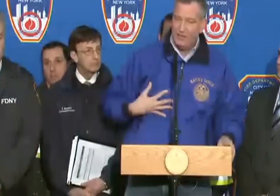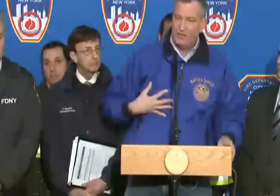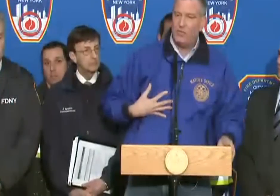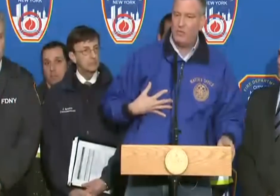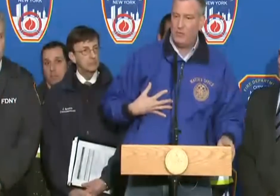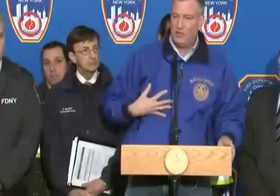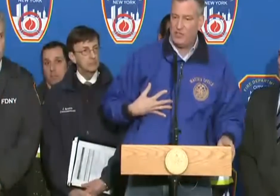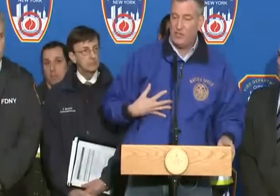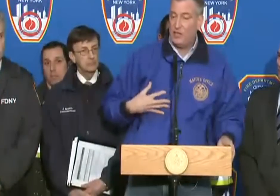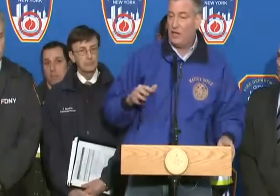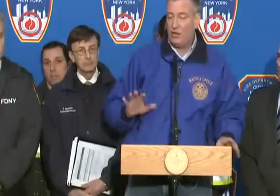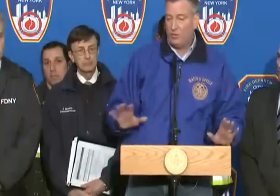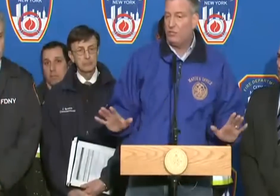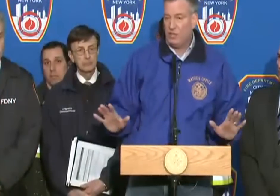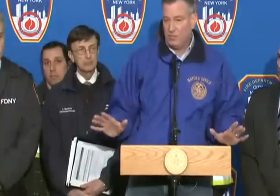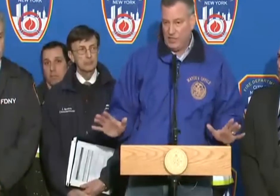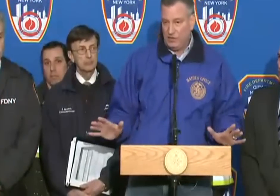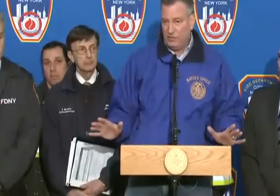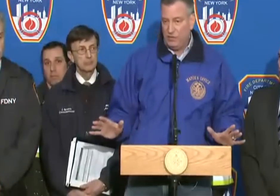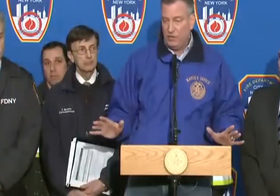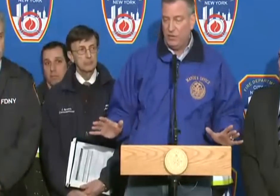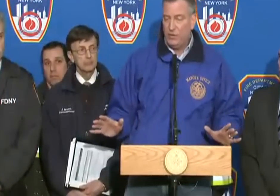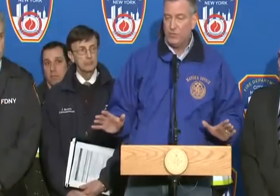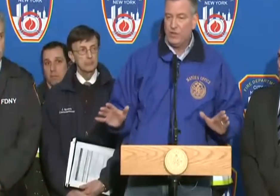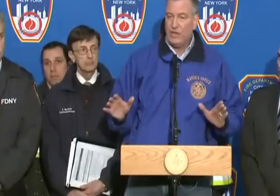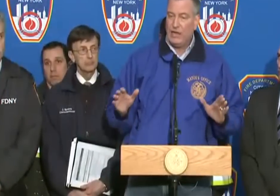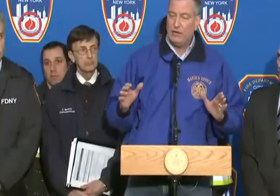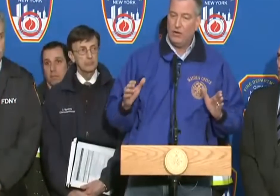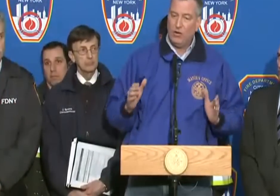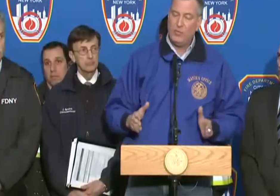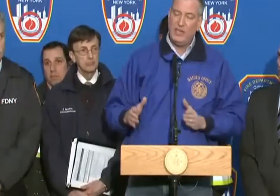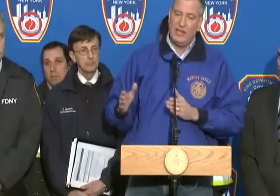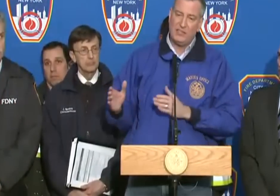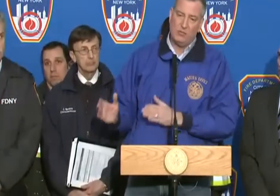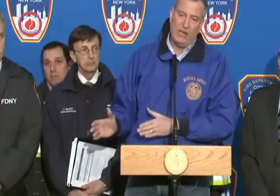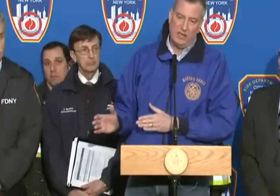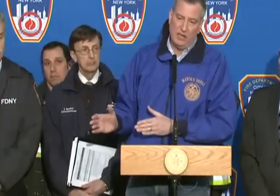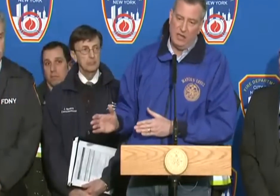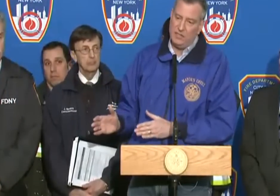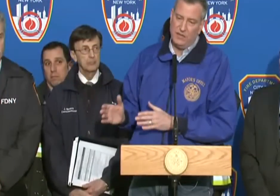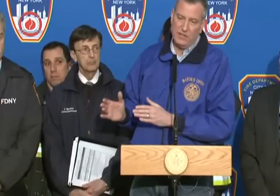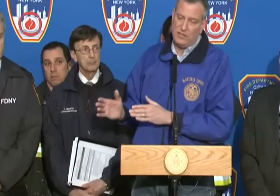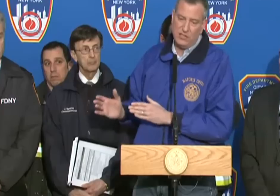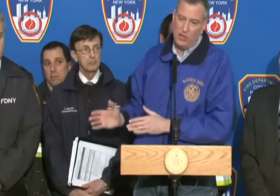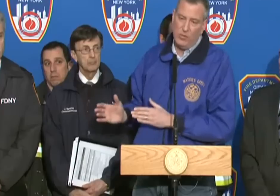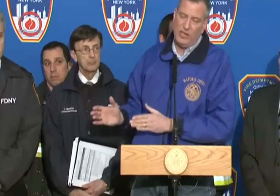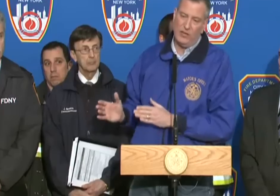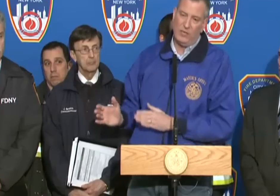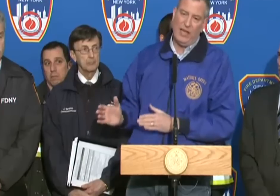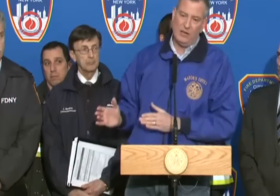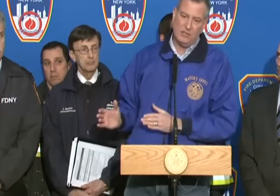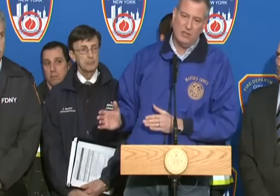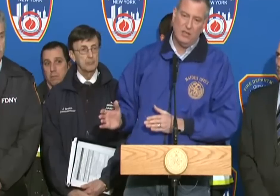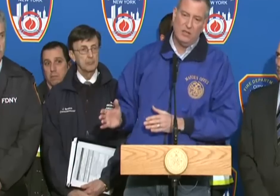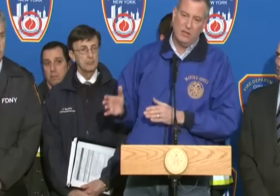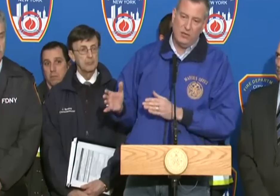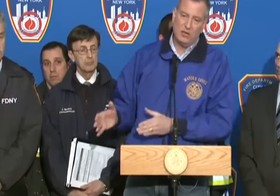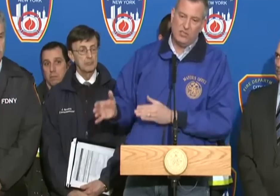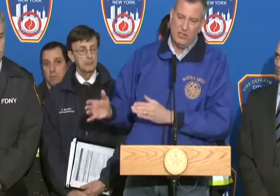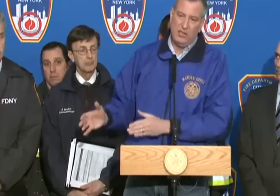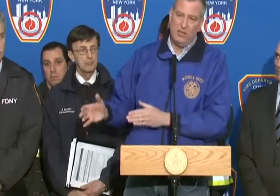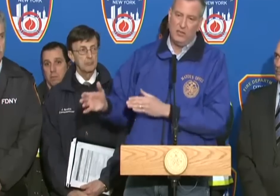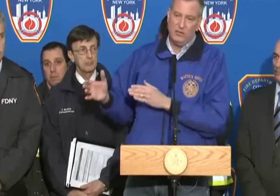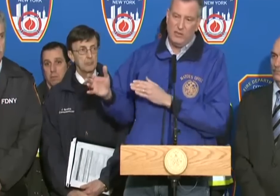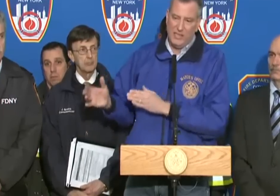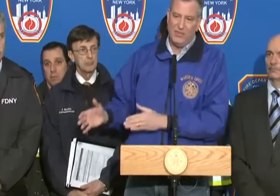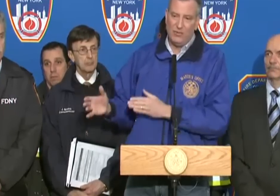that from the people of the city, and I ultimately believe that Albany has to recognize in this and so many other matters that New